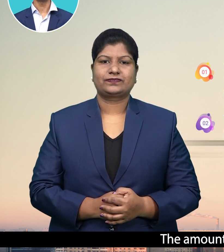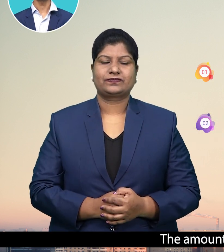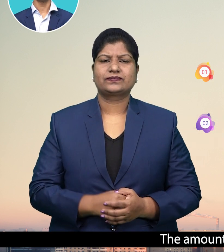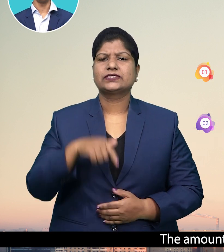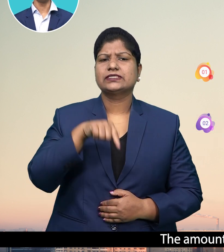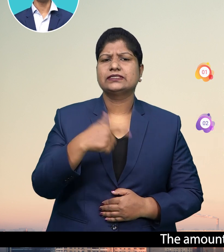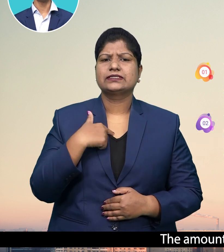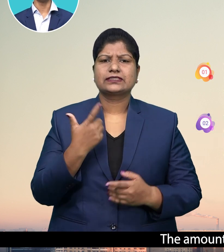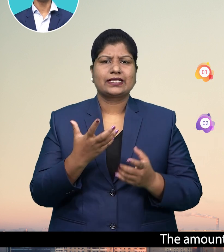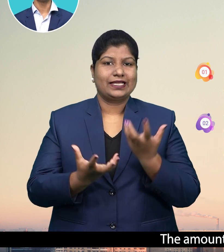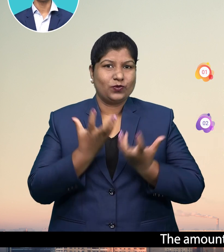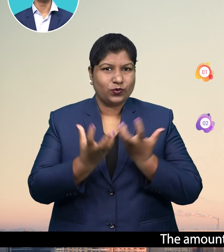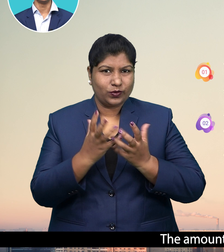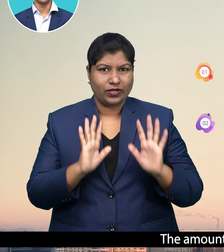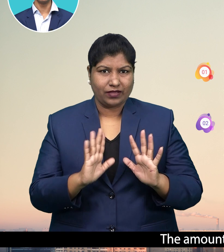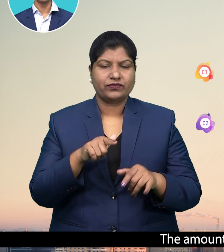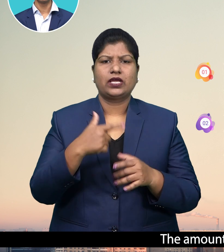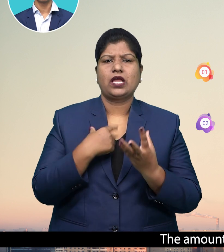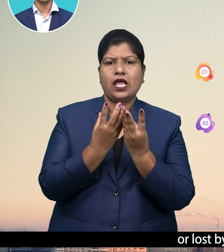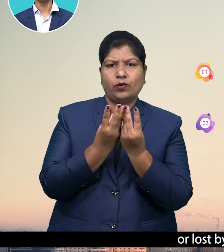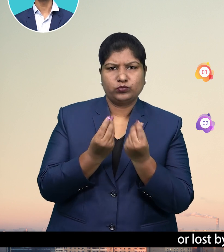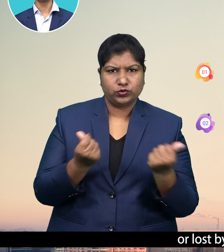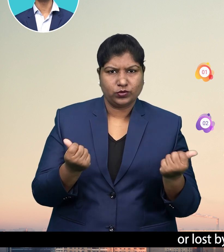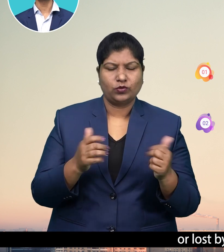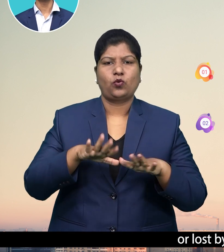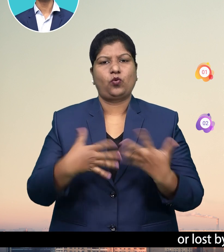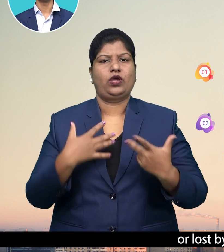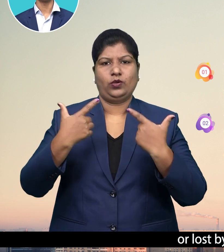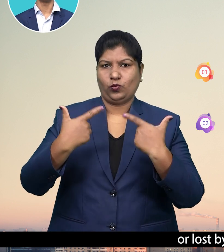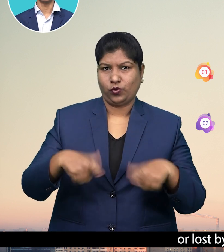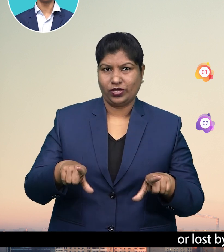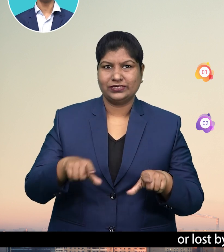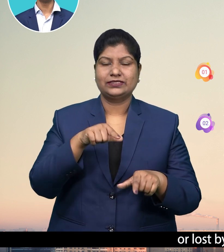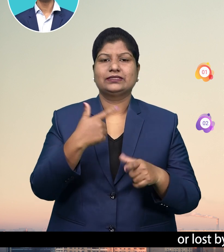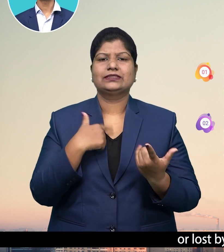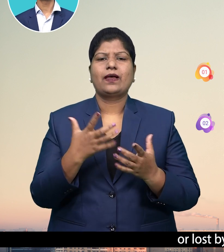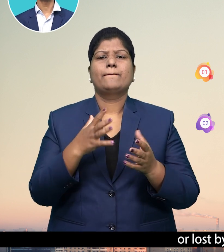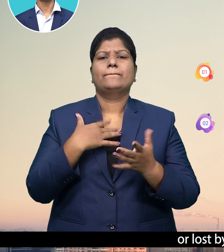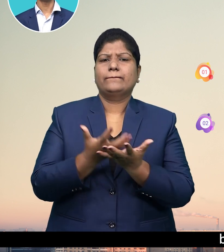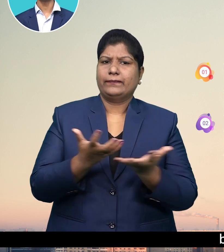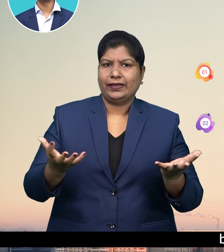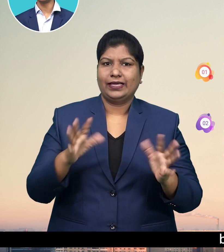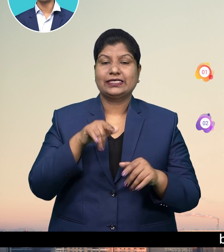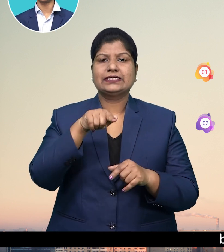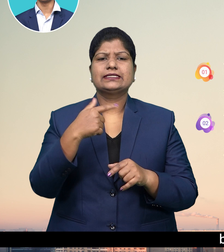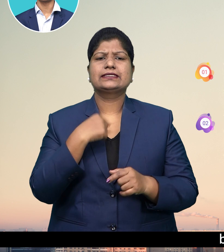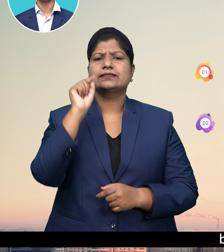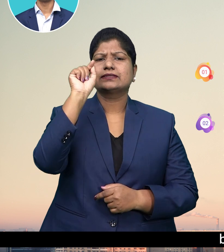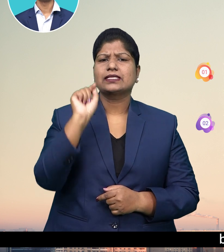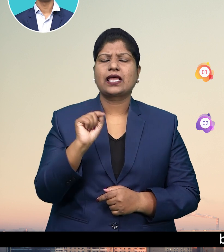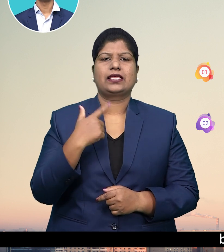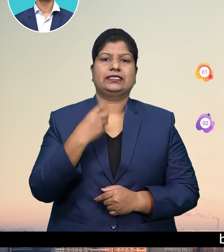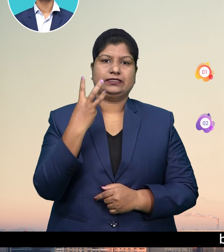The amount of heat energy absorbed or lost by a body is determined by 3